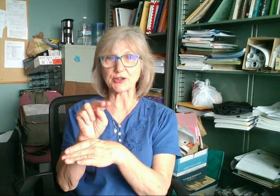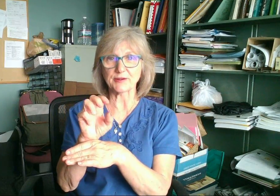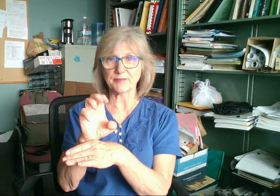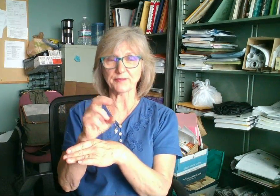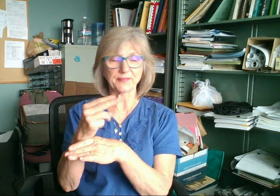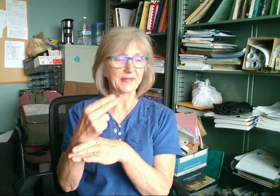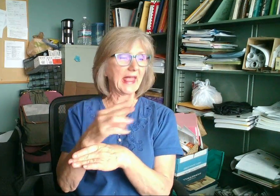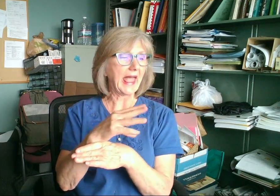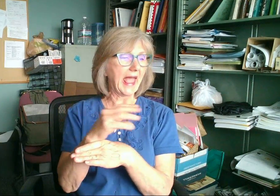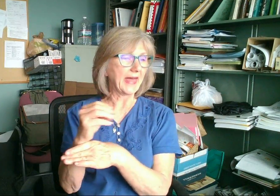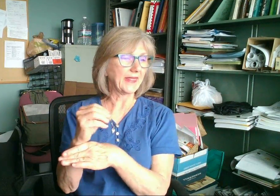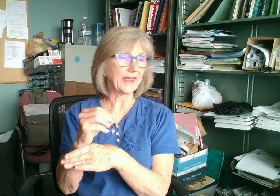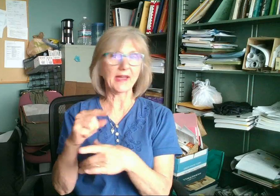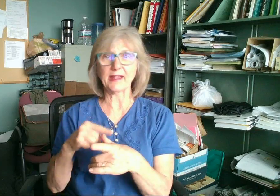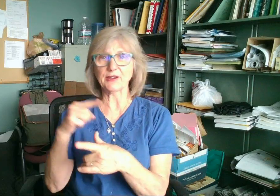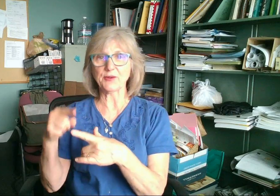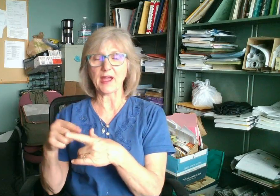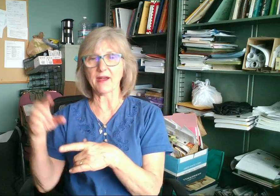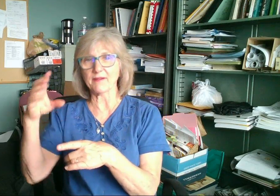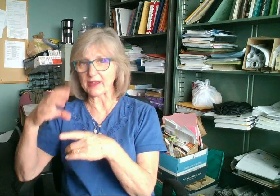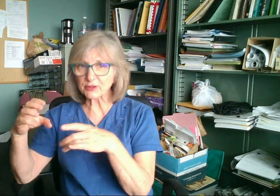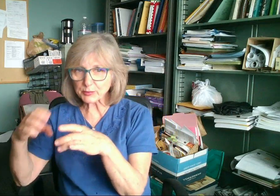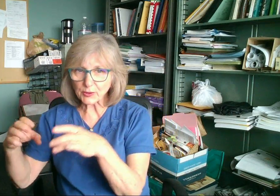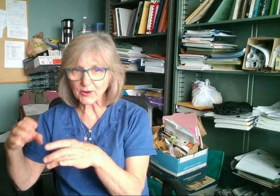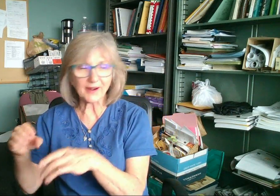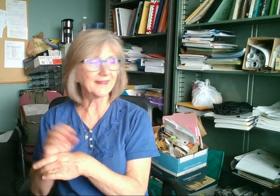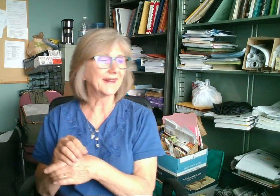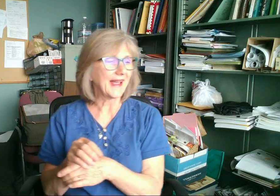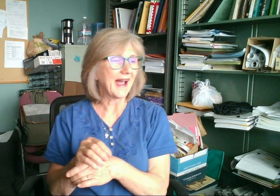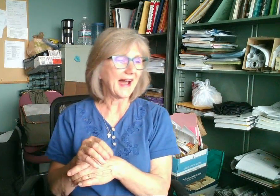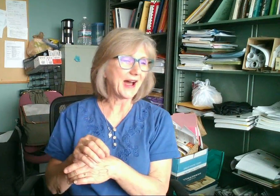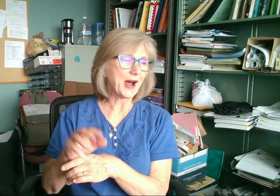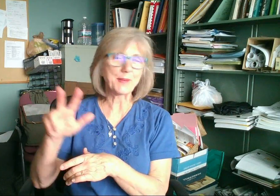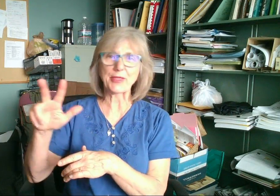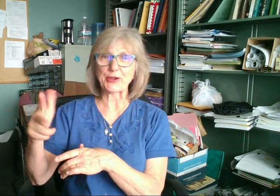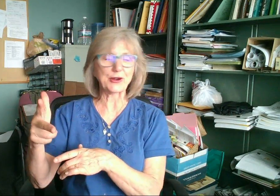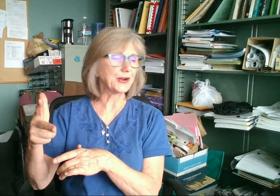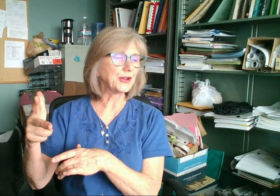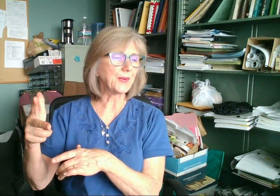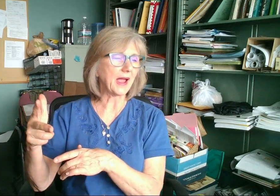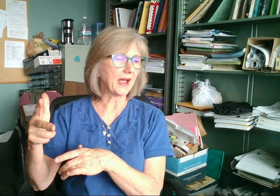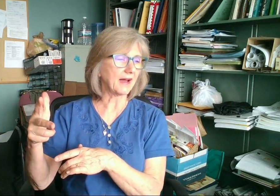launch, and then you have explore. Third, you